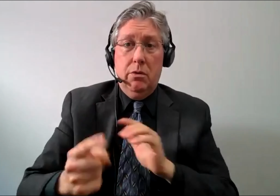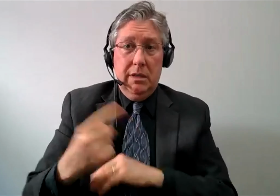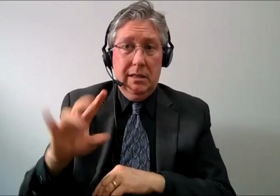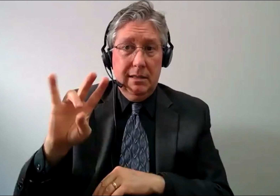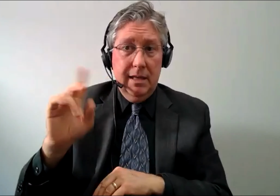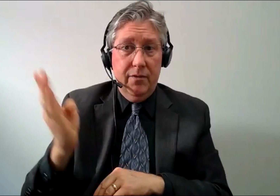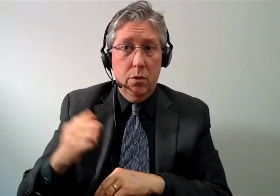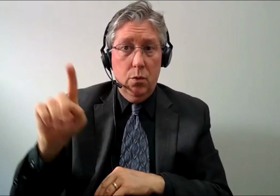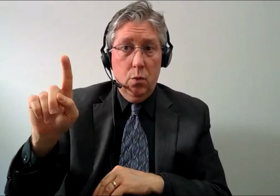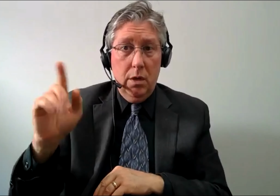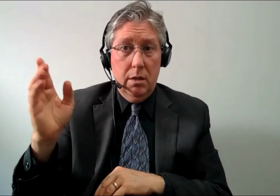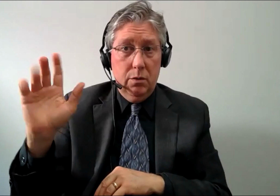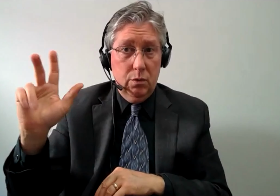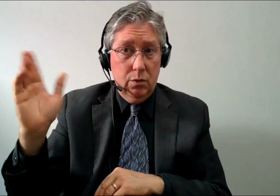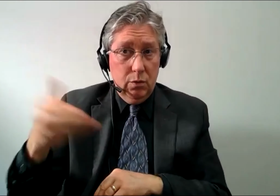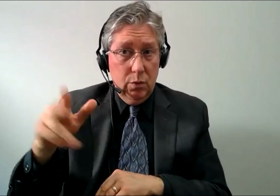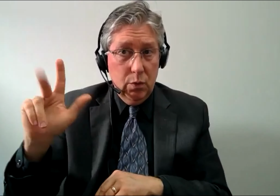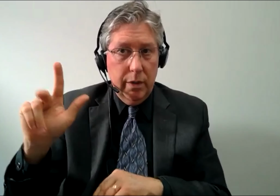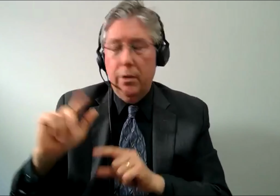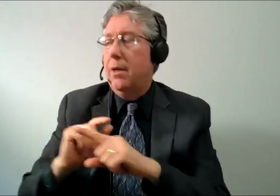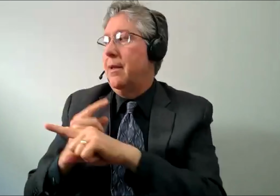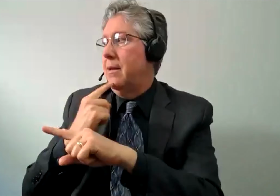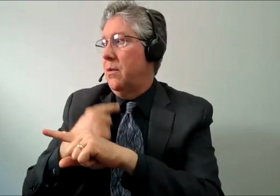wait until July 1st? Thank you.